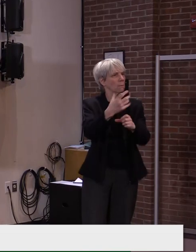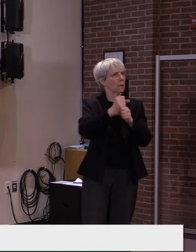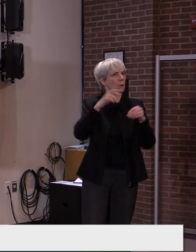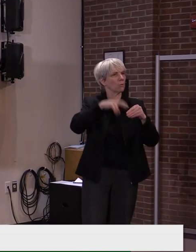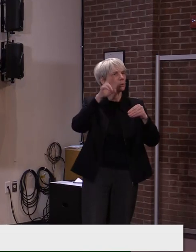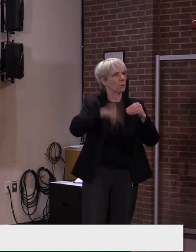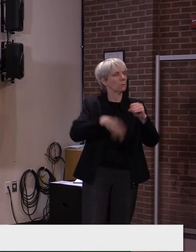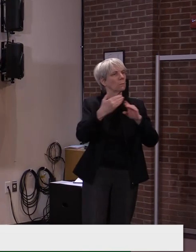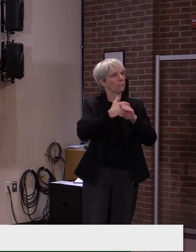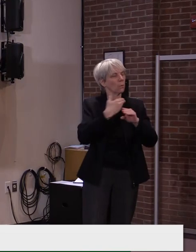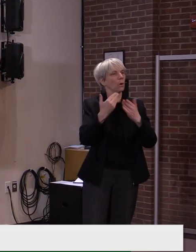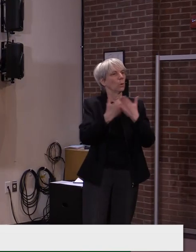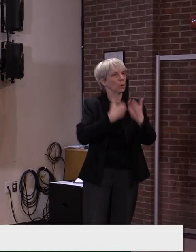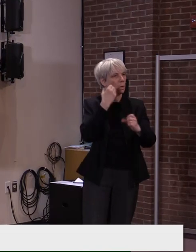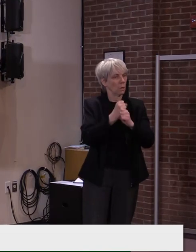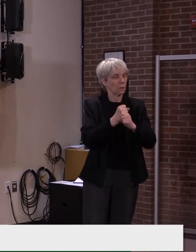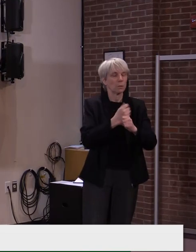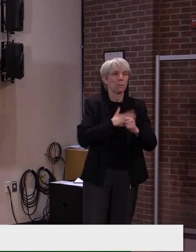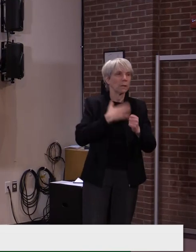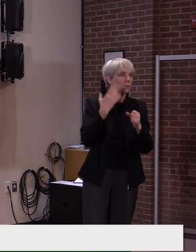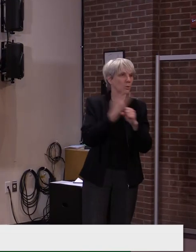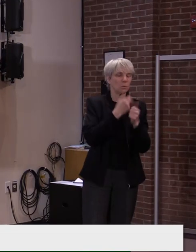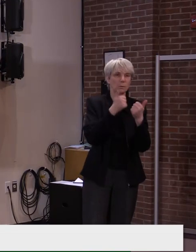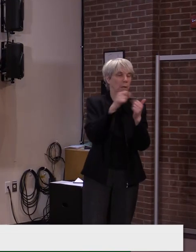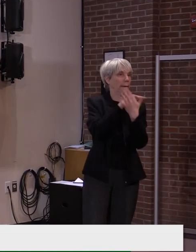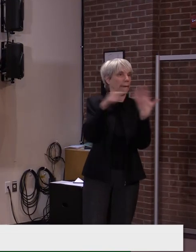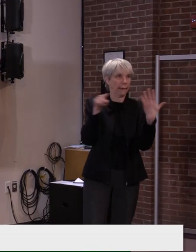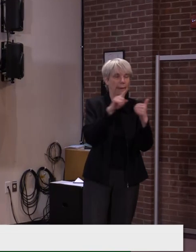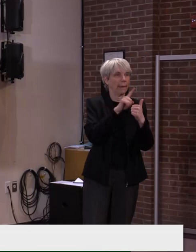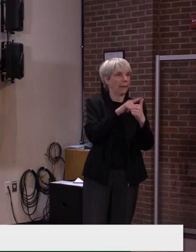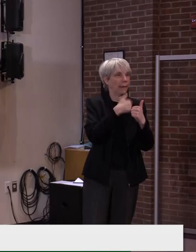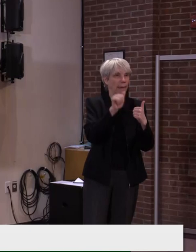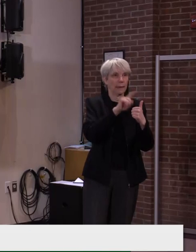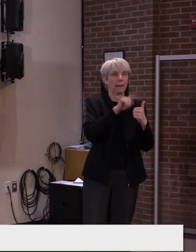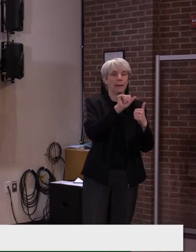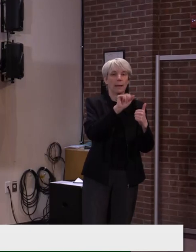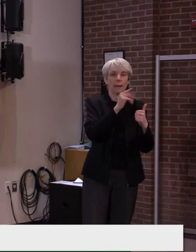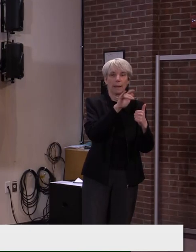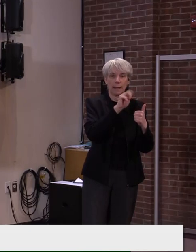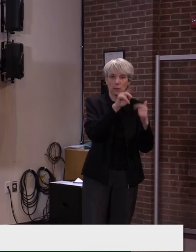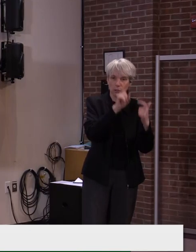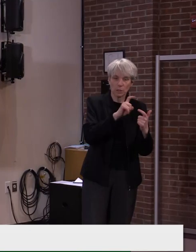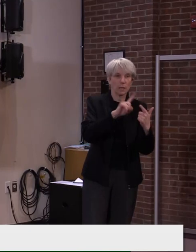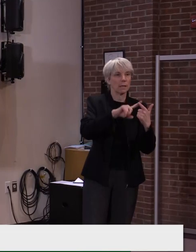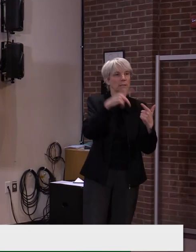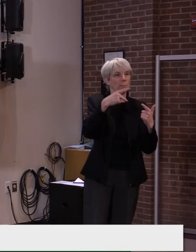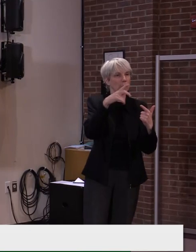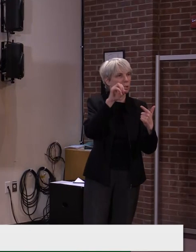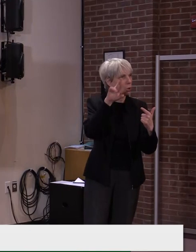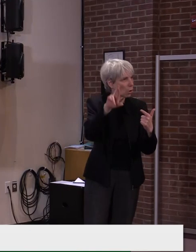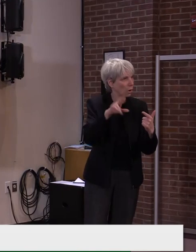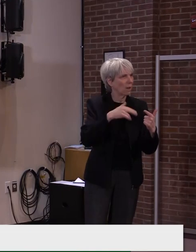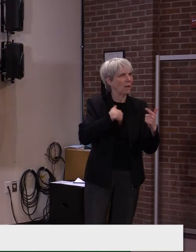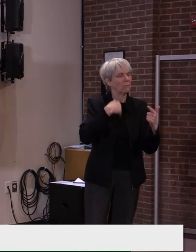have, the antigen tests, the PCR test platforms that we have. We have